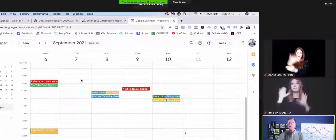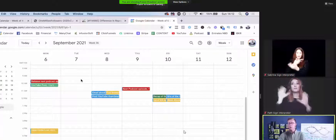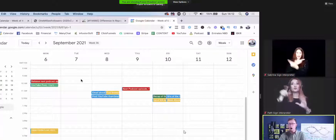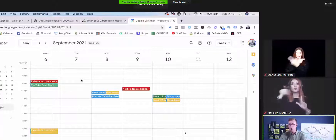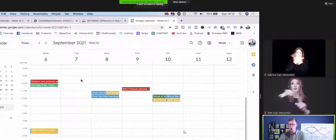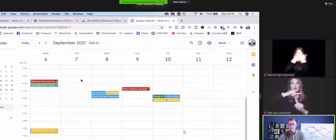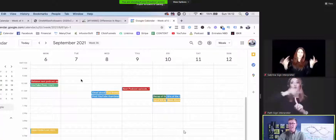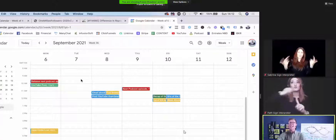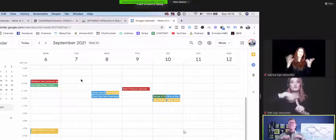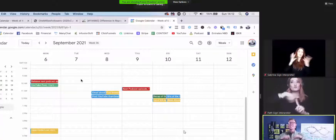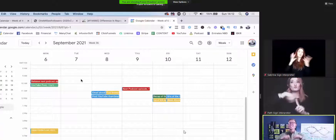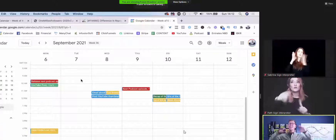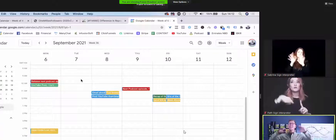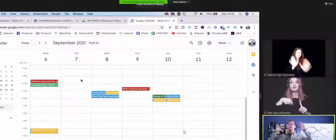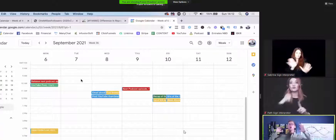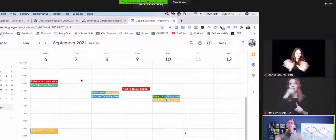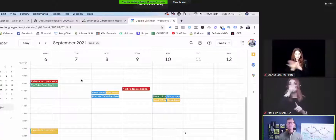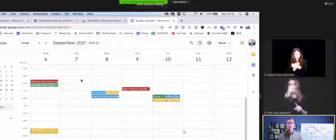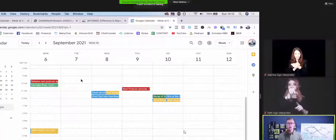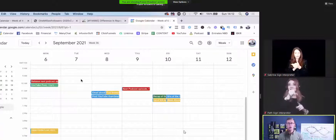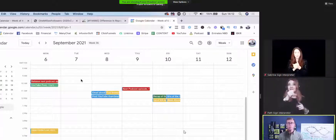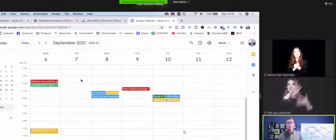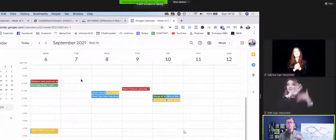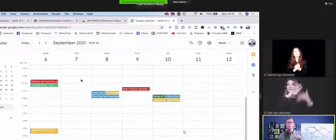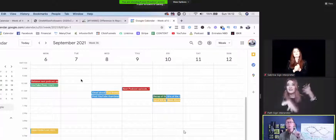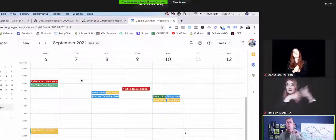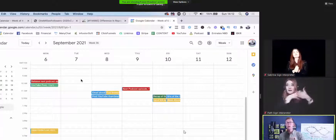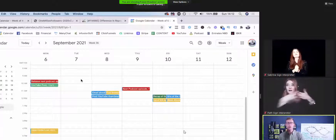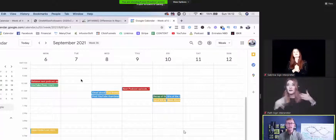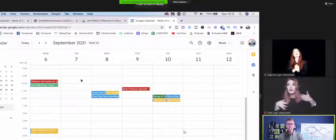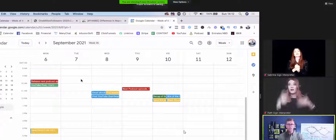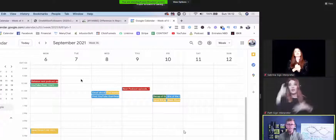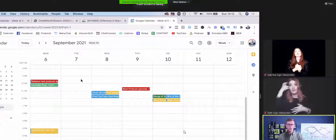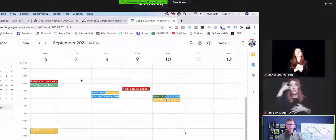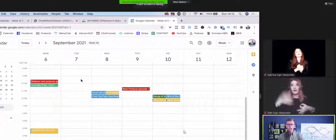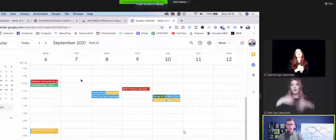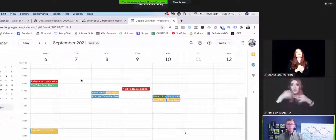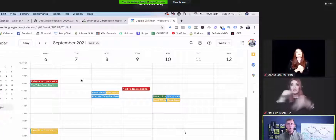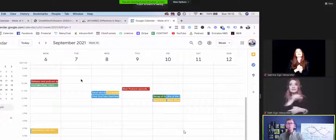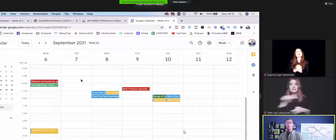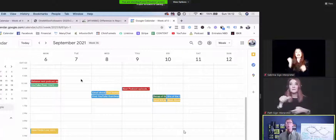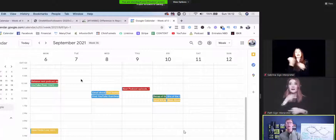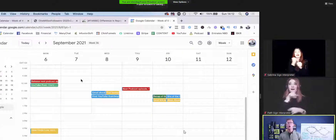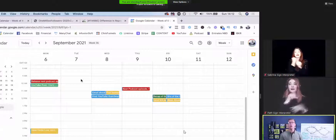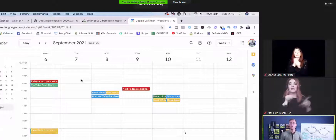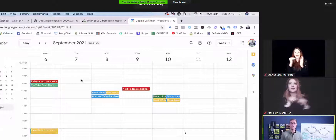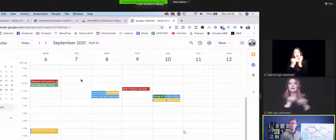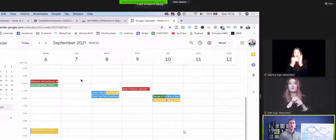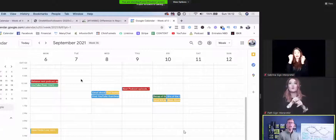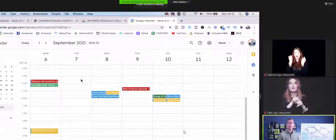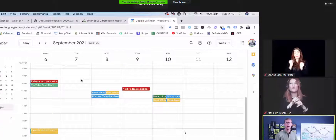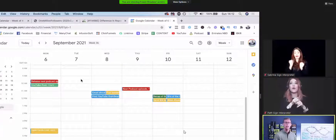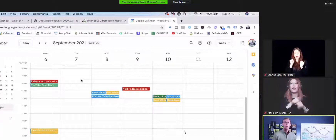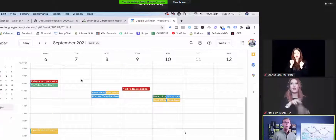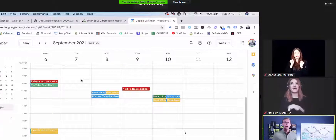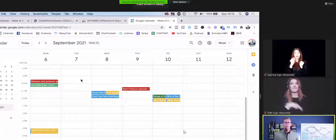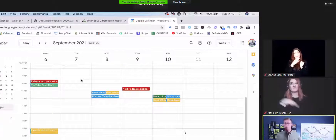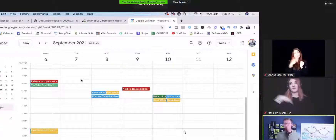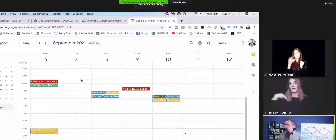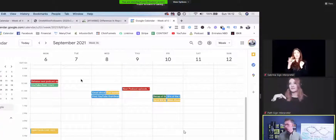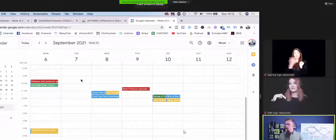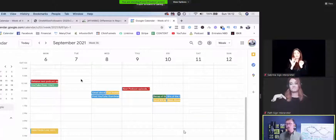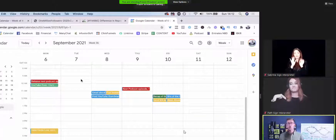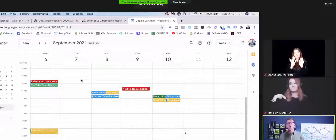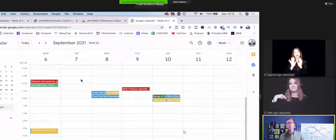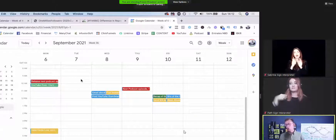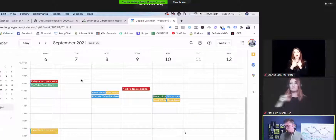from home is incredible, but most people are lazy. Most people will wake up on a Monday morning and they'll